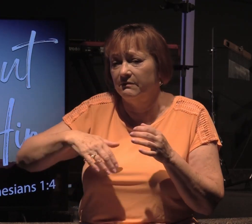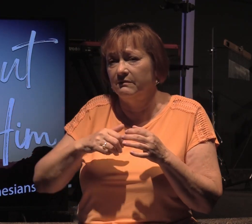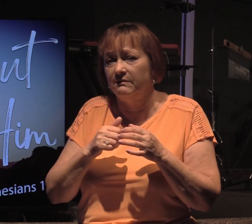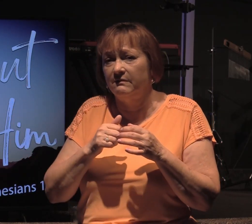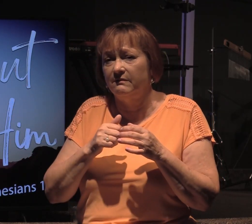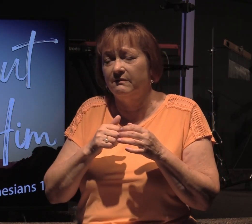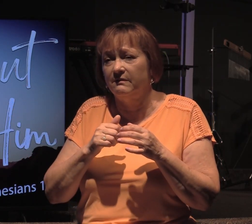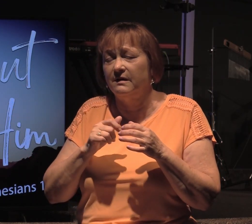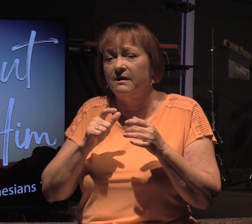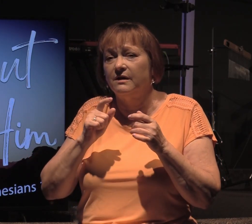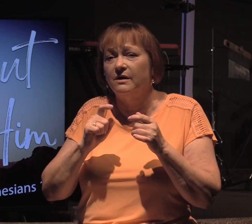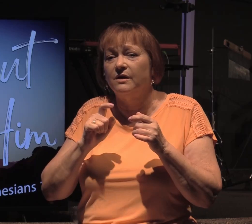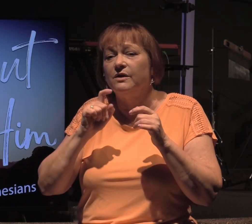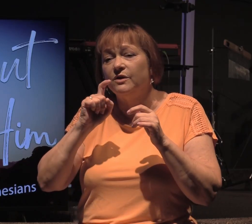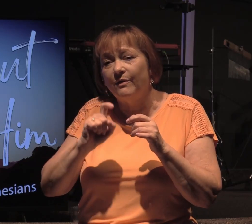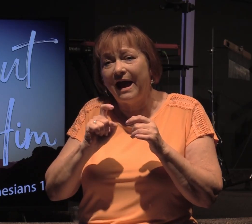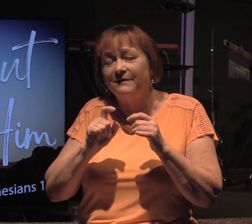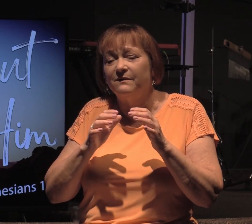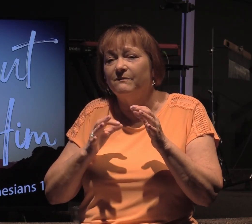you have to take a step of faith